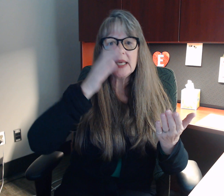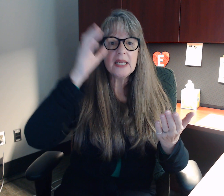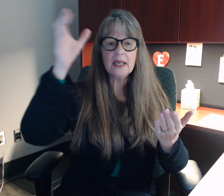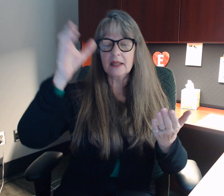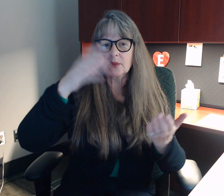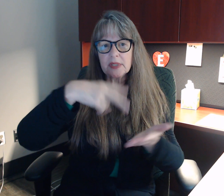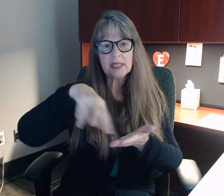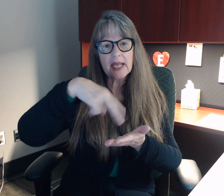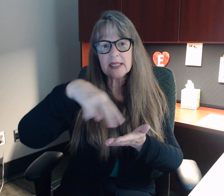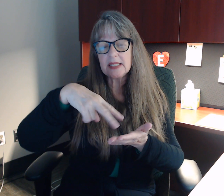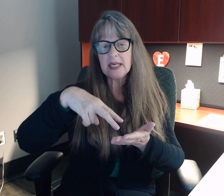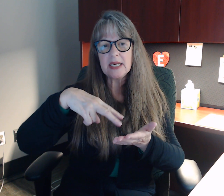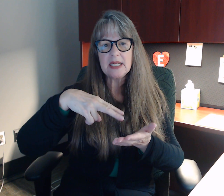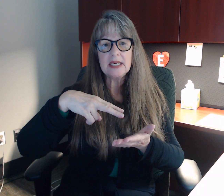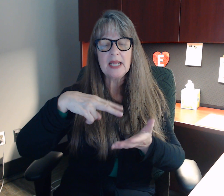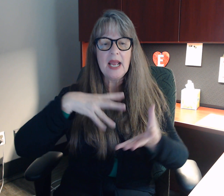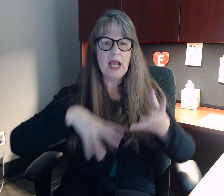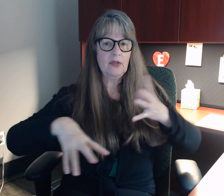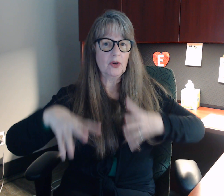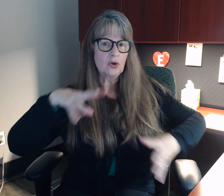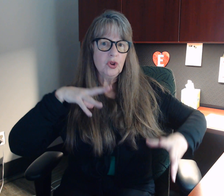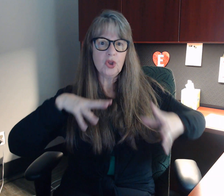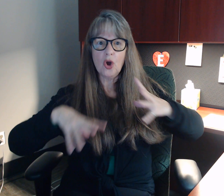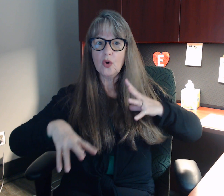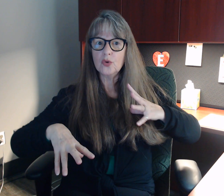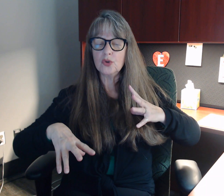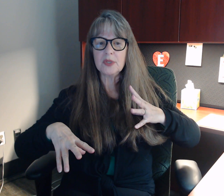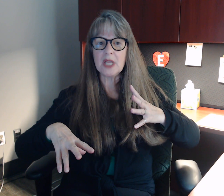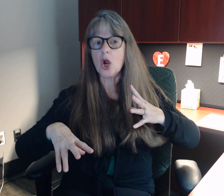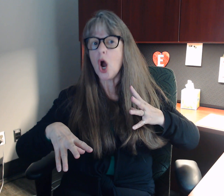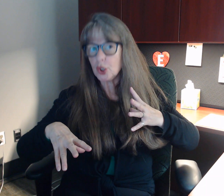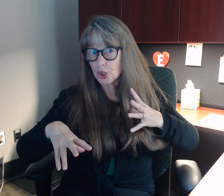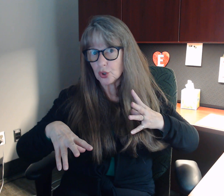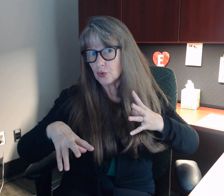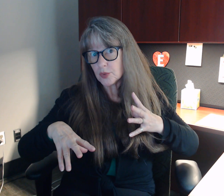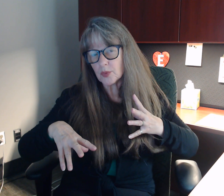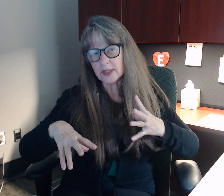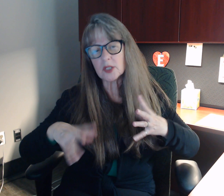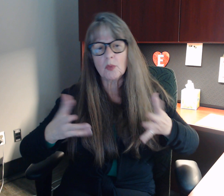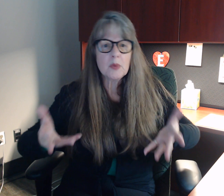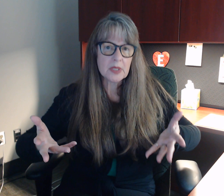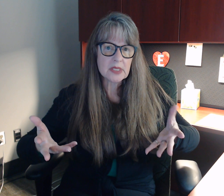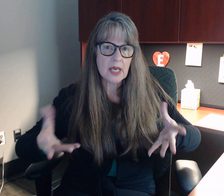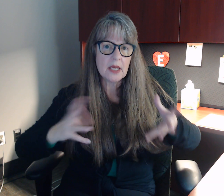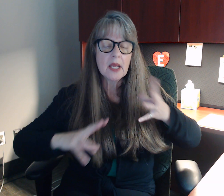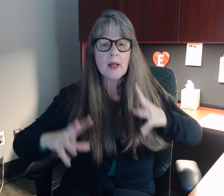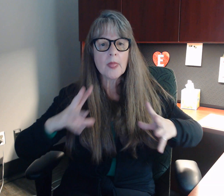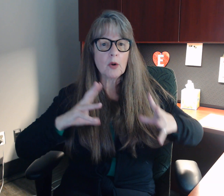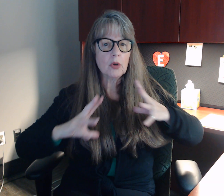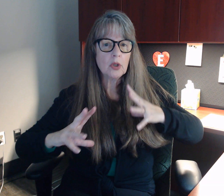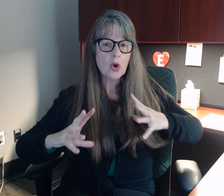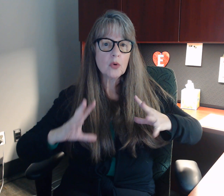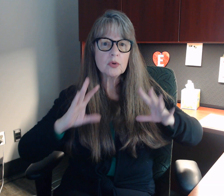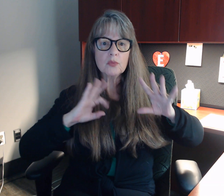singing, and there was dancing, and their clothes, you would say costumes, right? That's what we would have said. Their clothes were